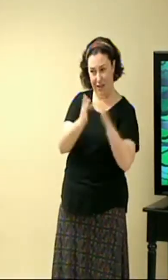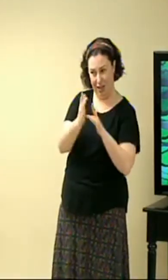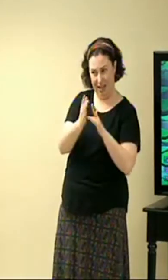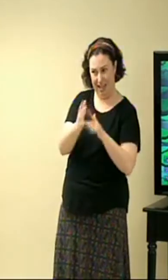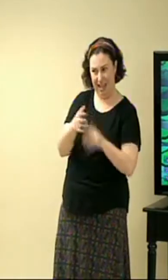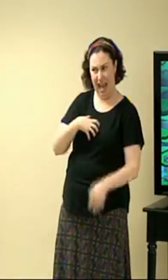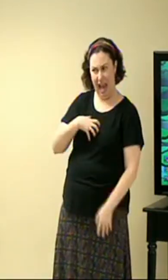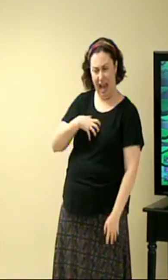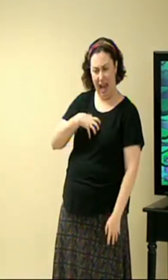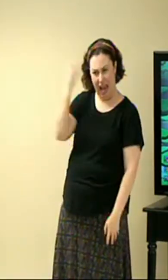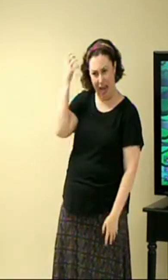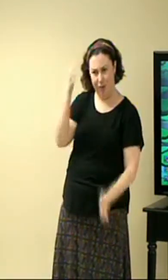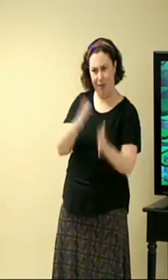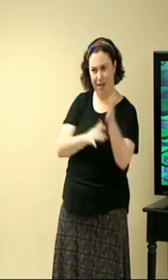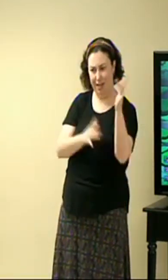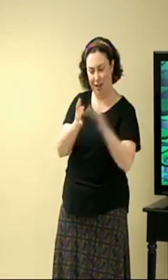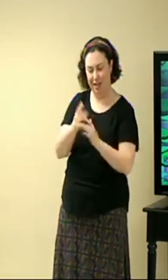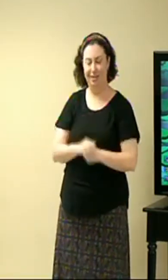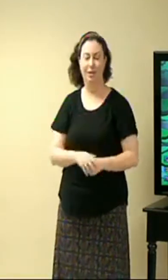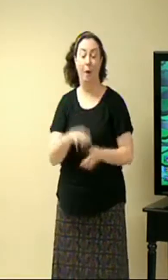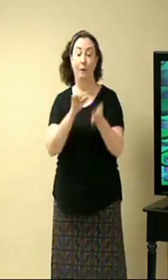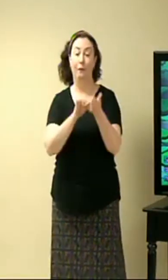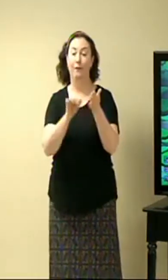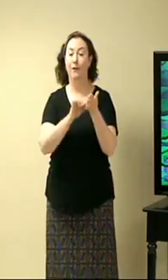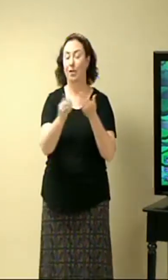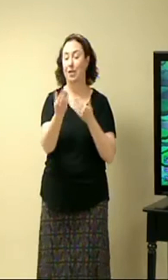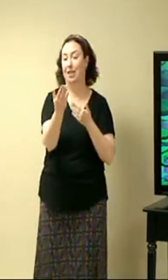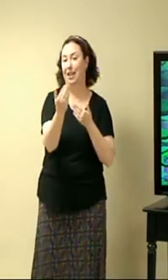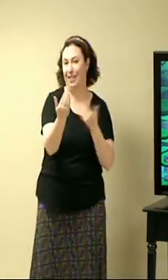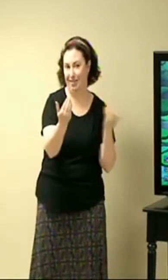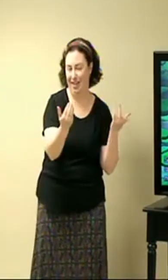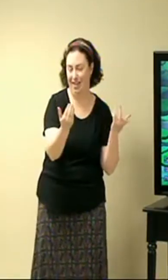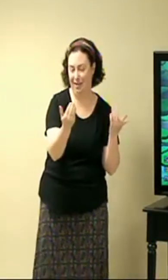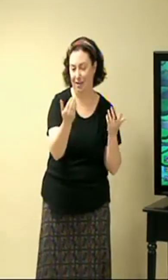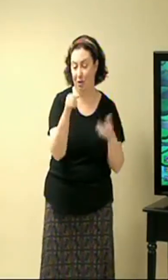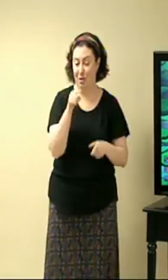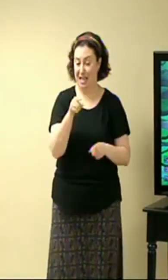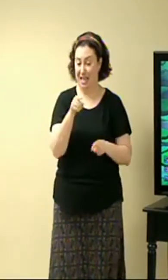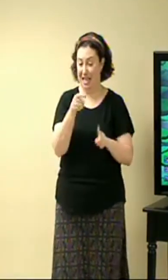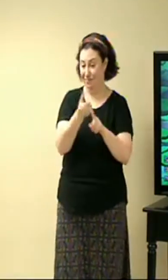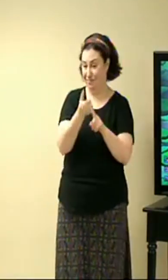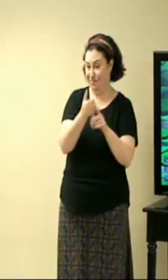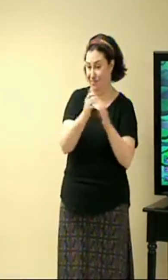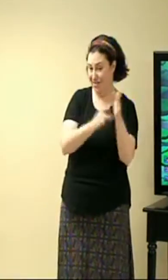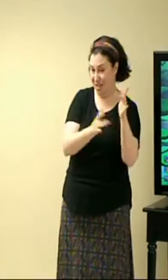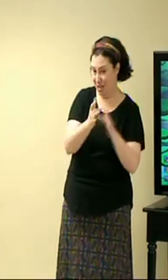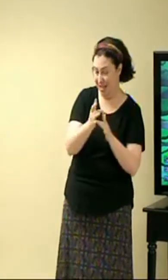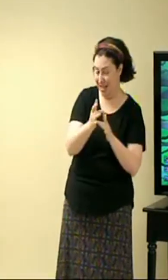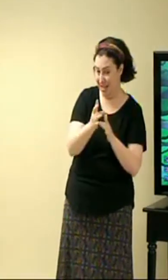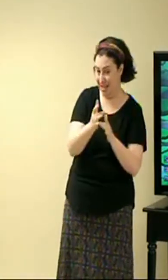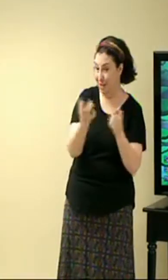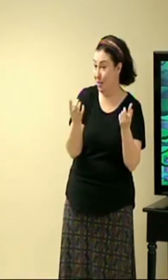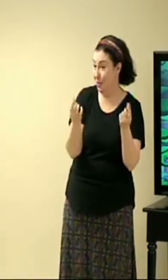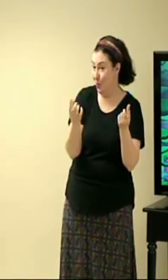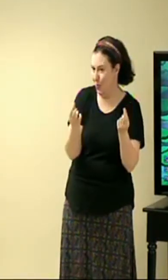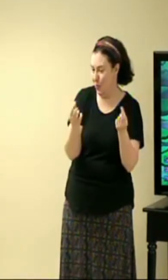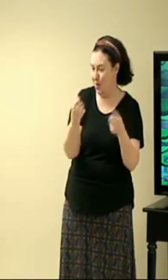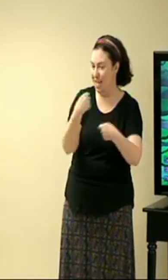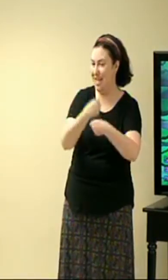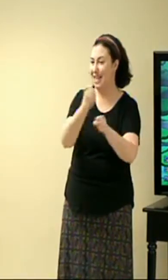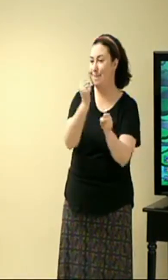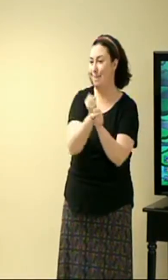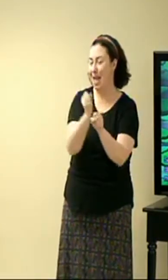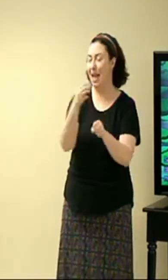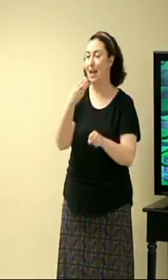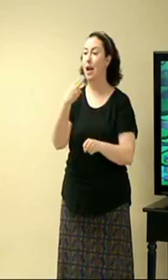Verse 15. So he, hippie Jesus, who we think is hippie Jesus, made a what? A whip. All right, that's kind of